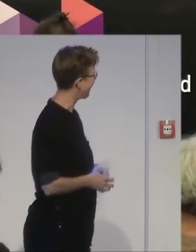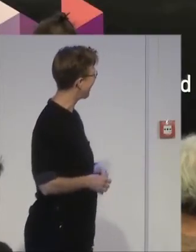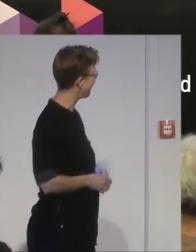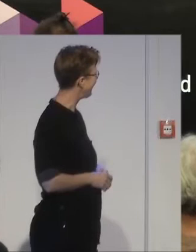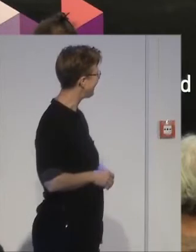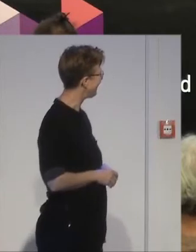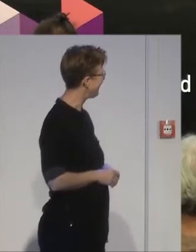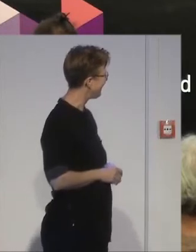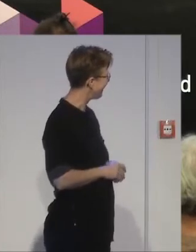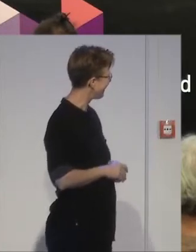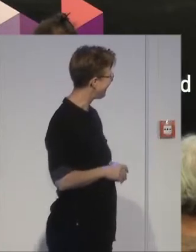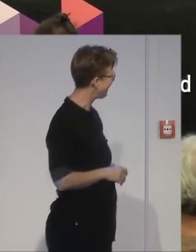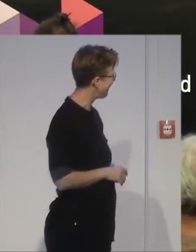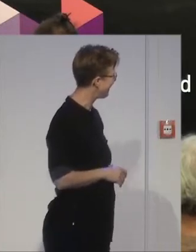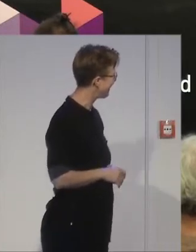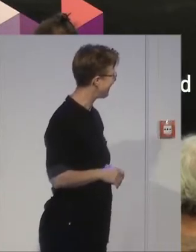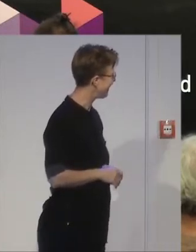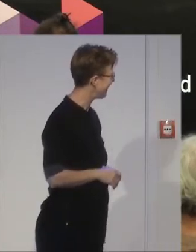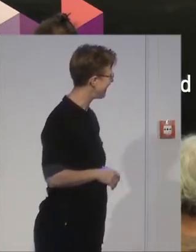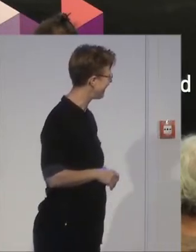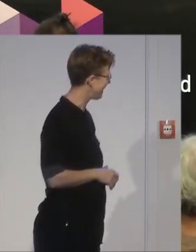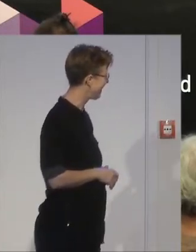Well, I never thought of it, actually.